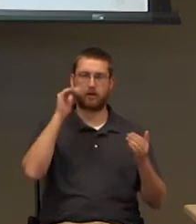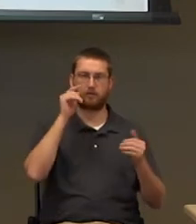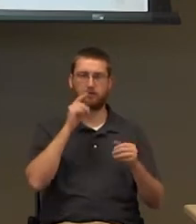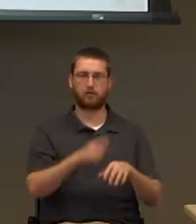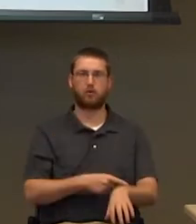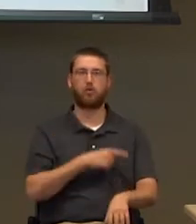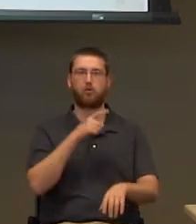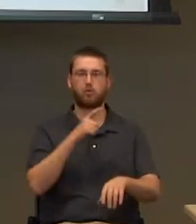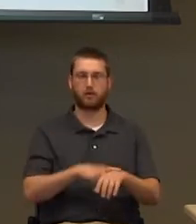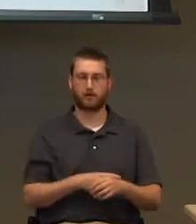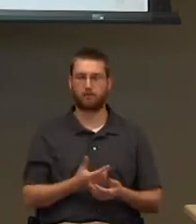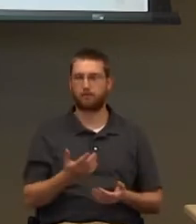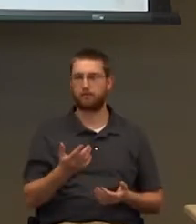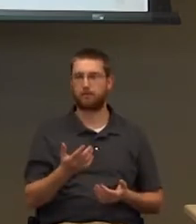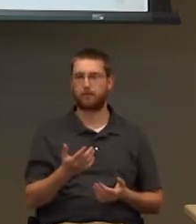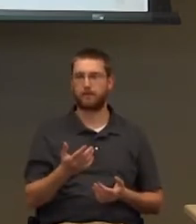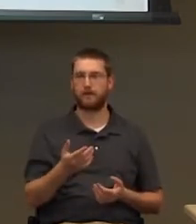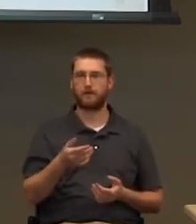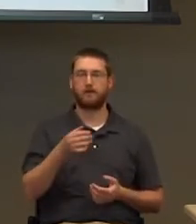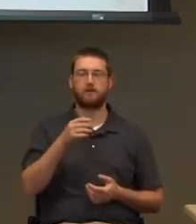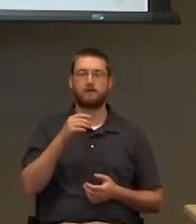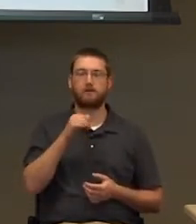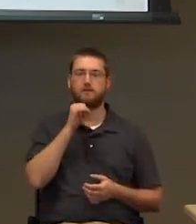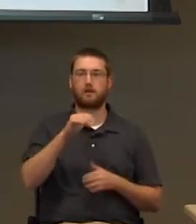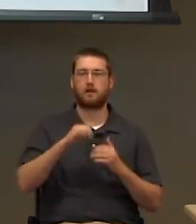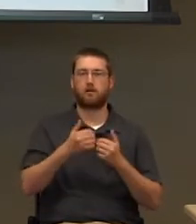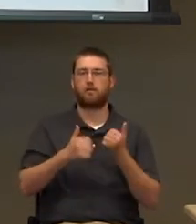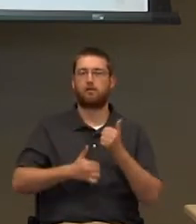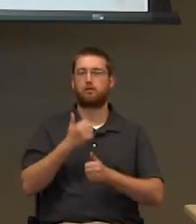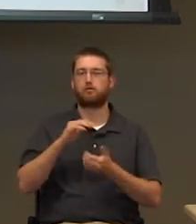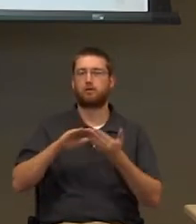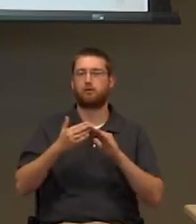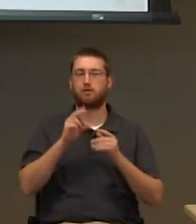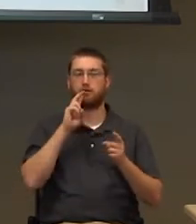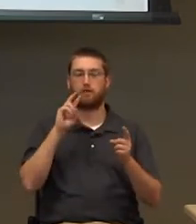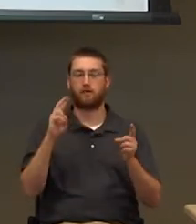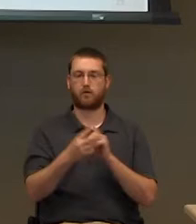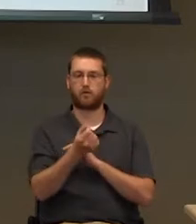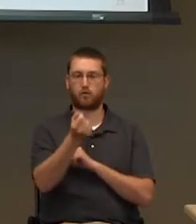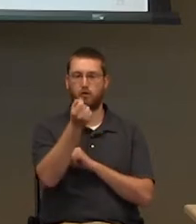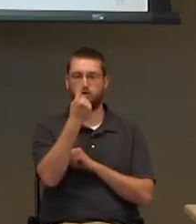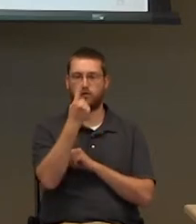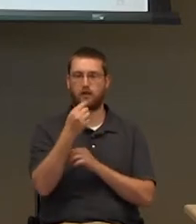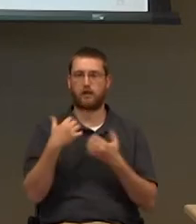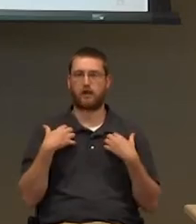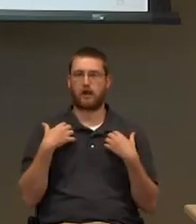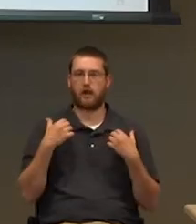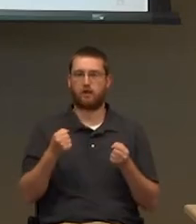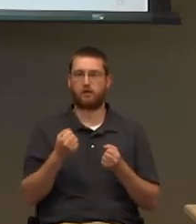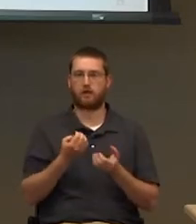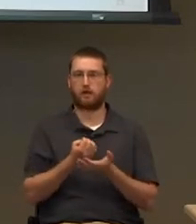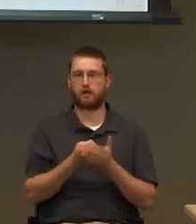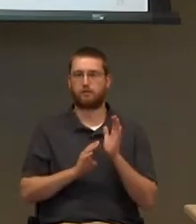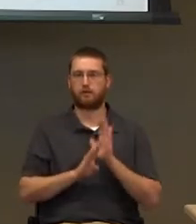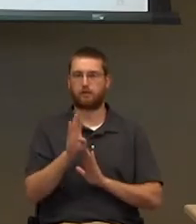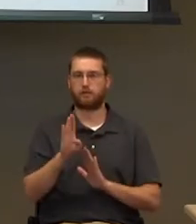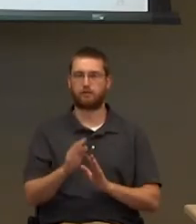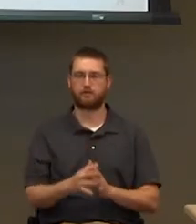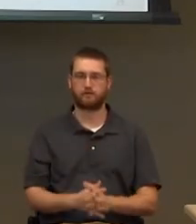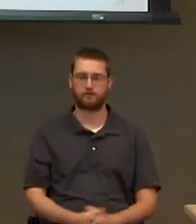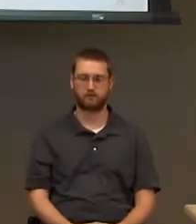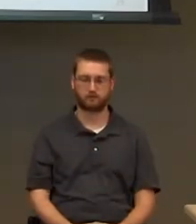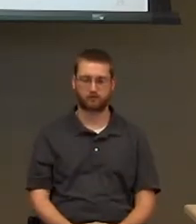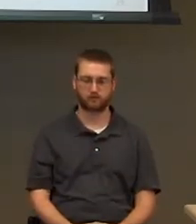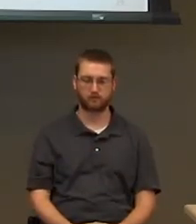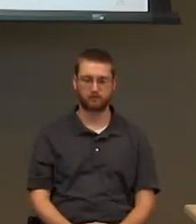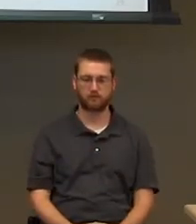that's failure. Once again, that is not how most communities view and understand healthy economic development.